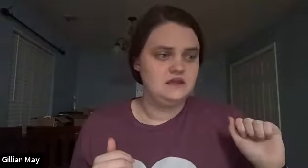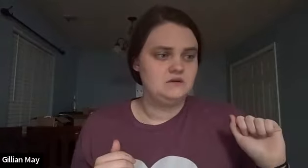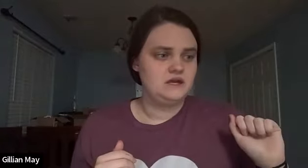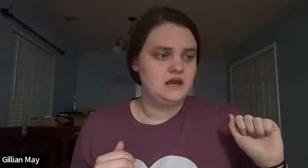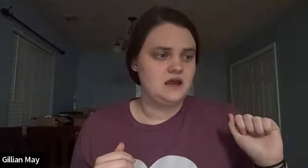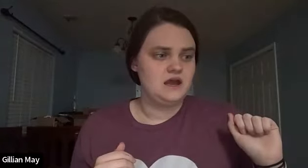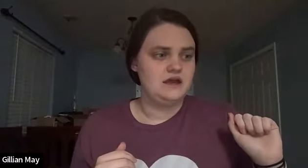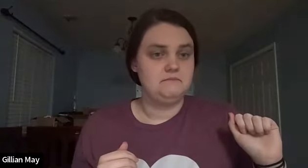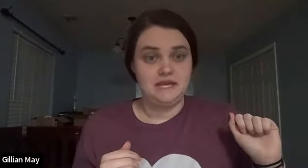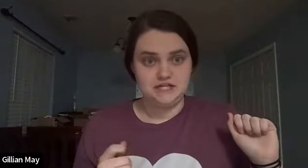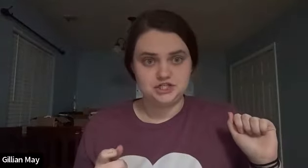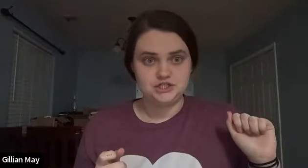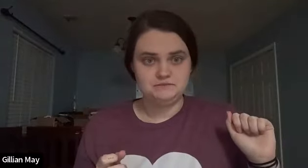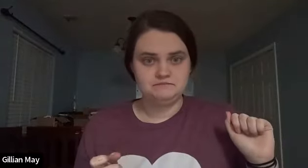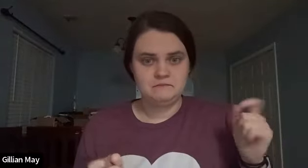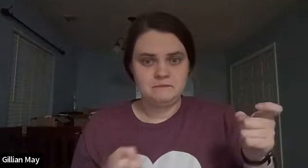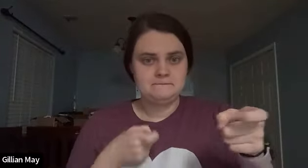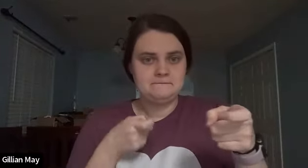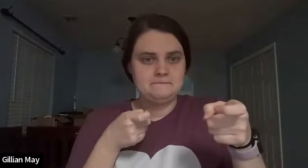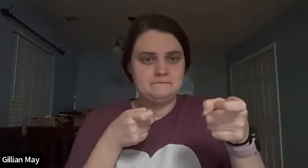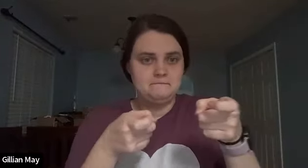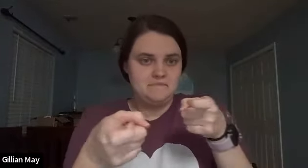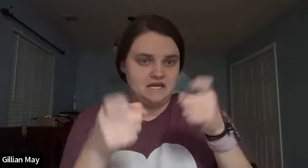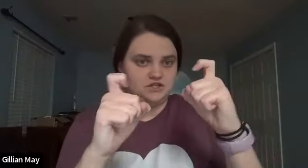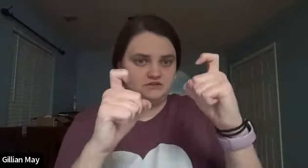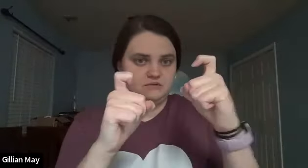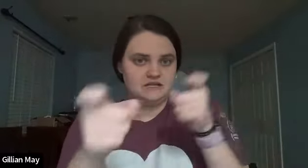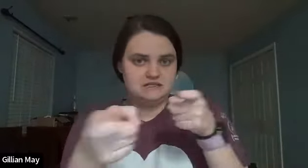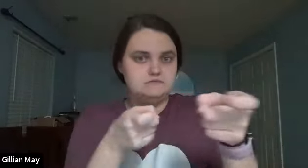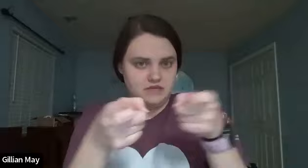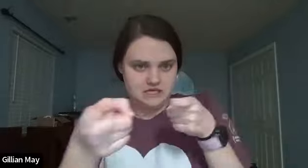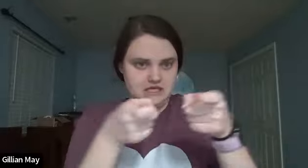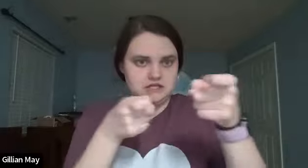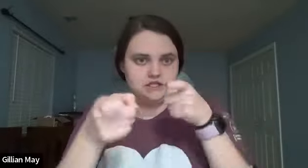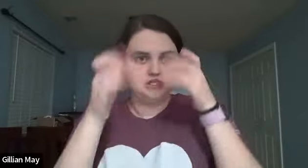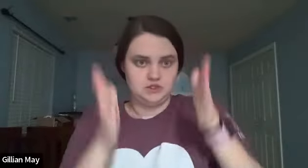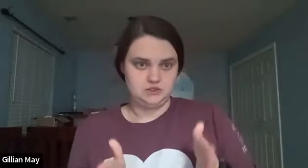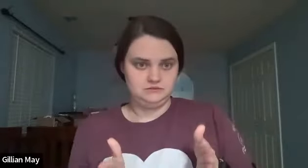Then we had manager, manage, those two X's, manager.